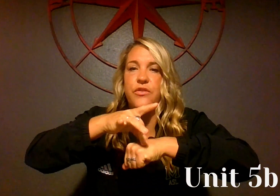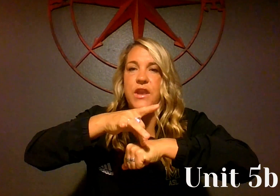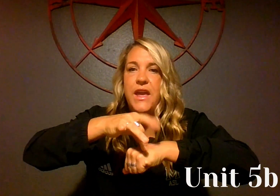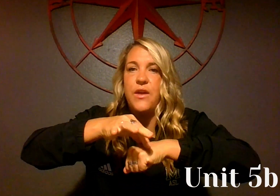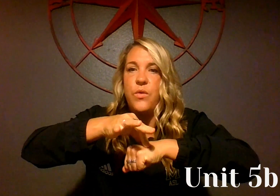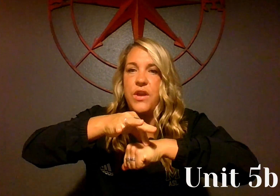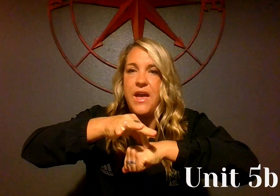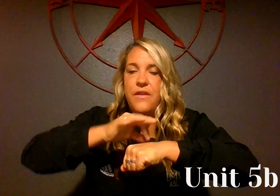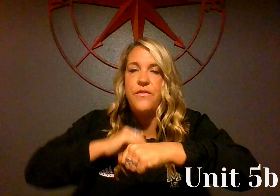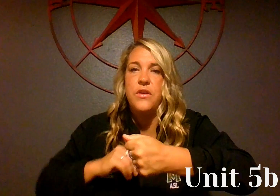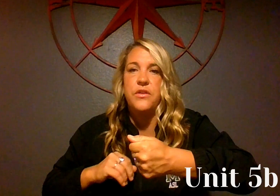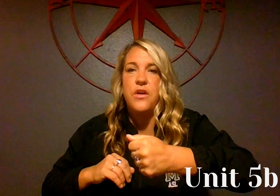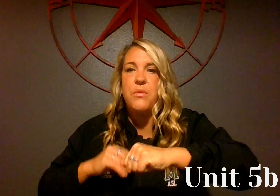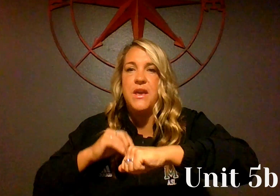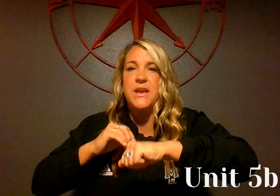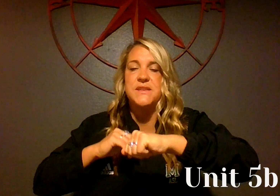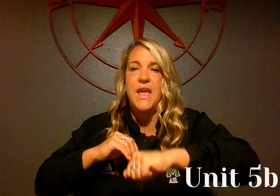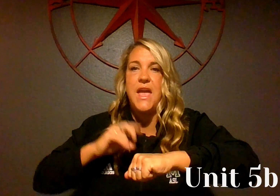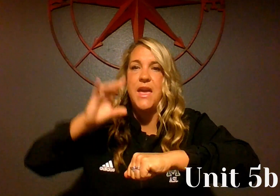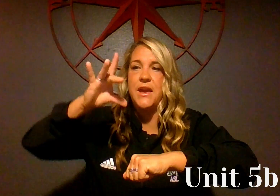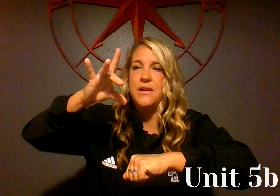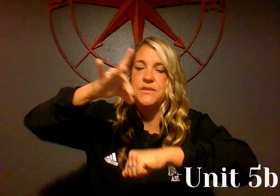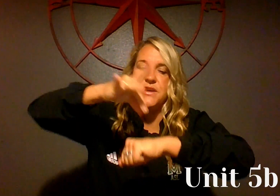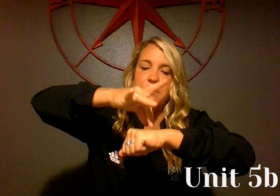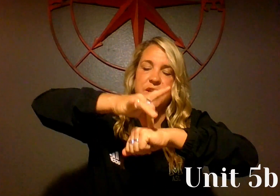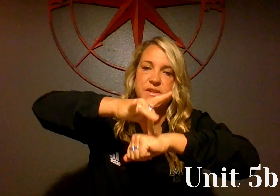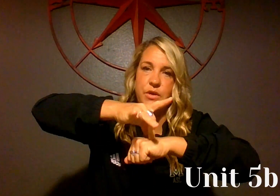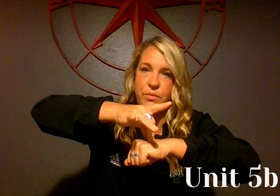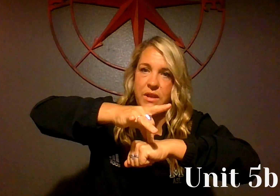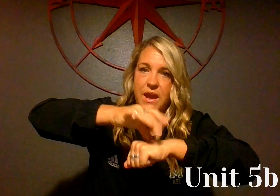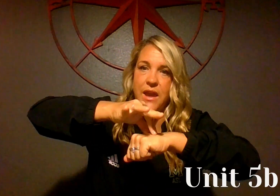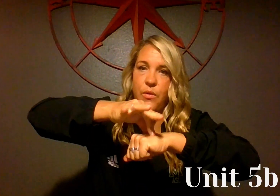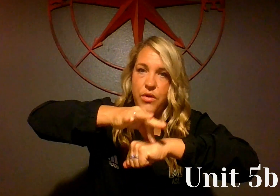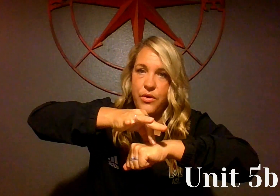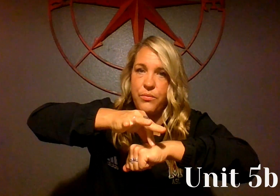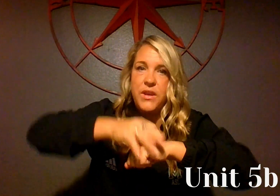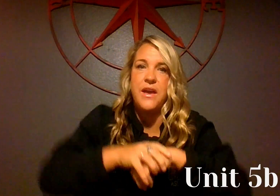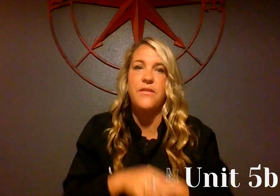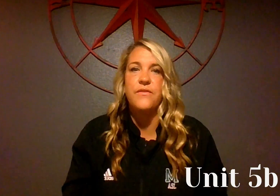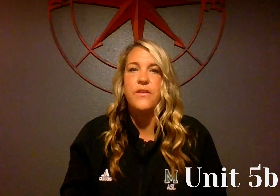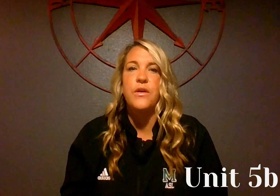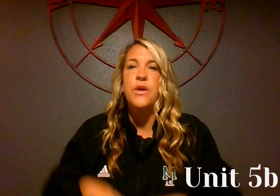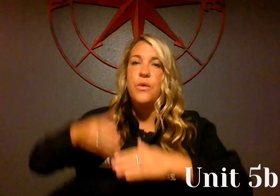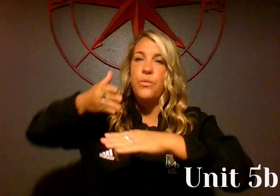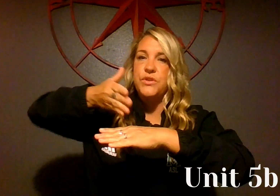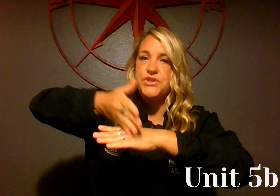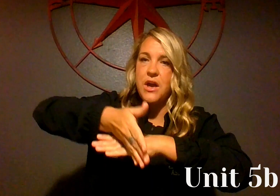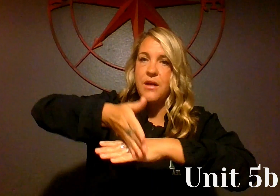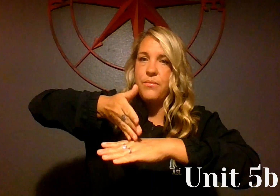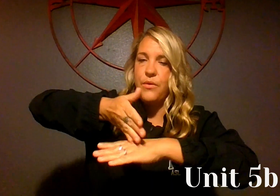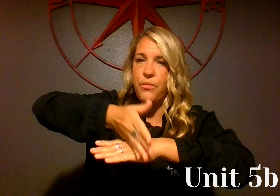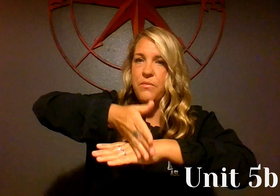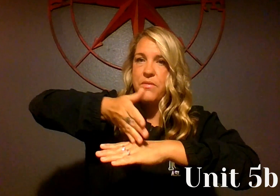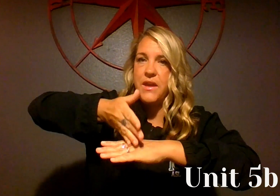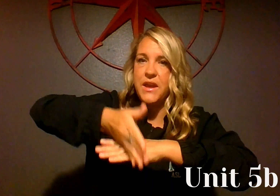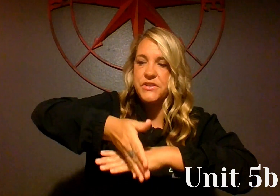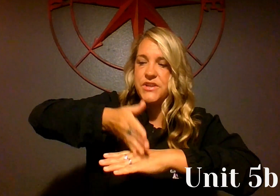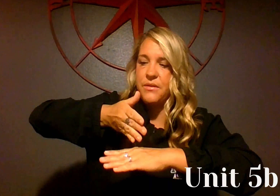an A or an F. Non-dominant is an A, dominant is an open A or an open F. Wood shop, open B hand shape